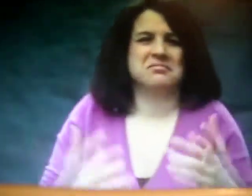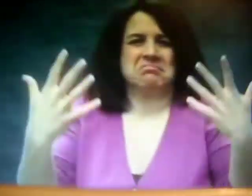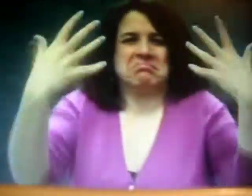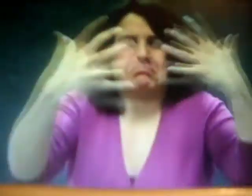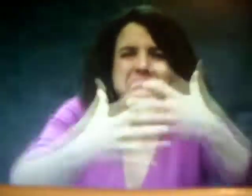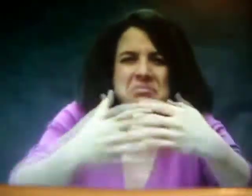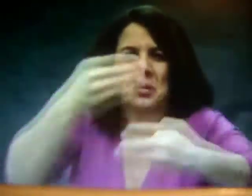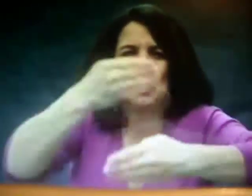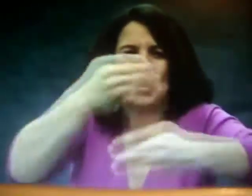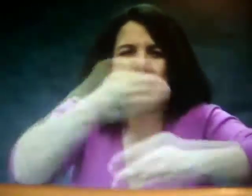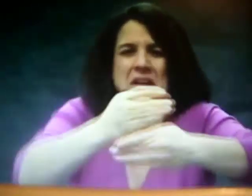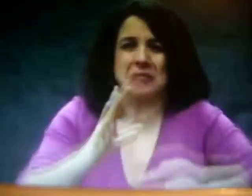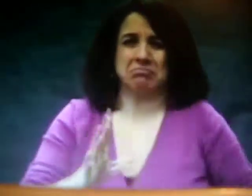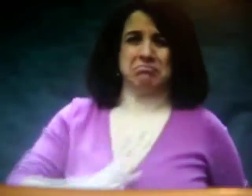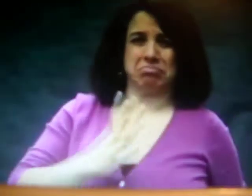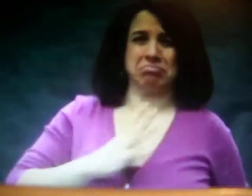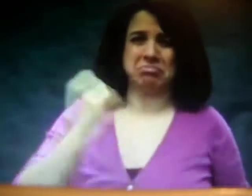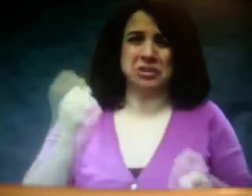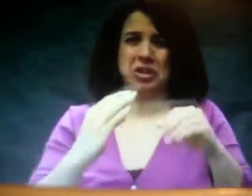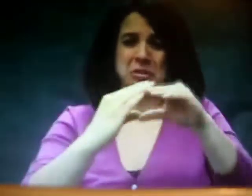So I was curious who the driver was.